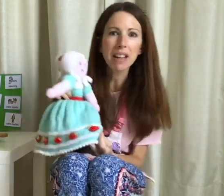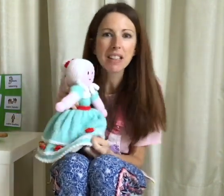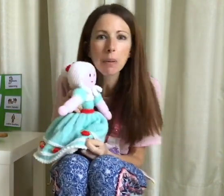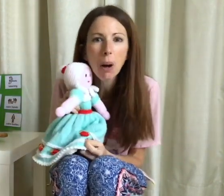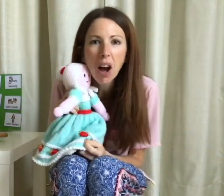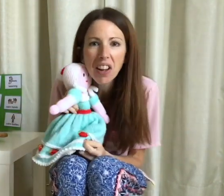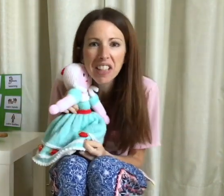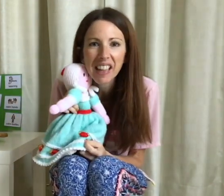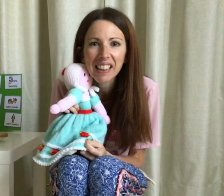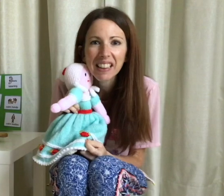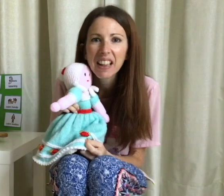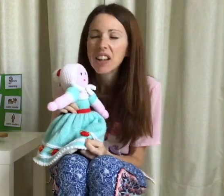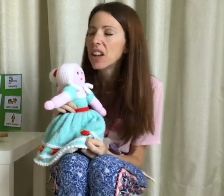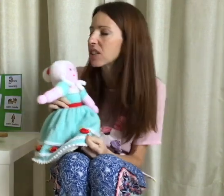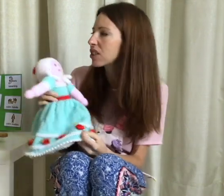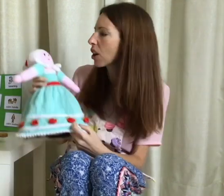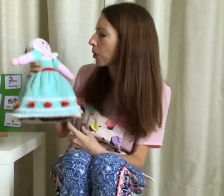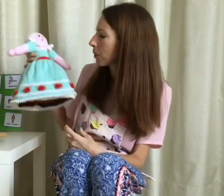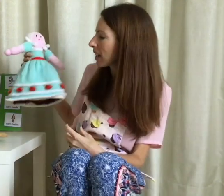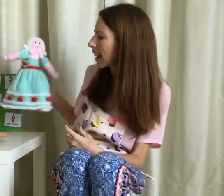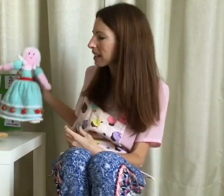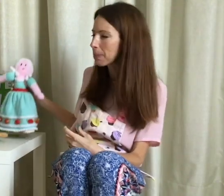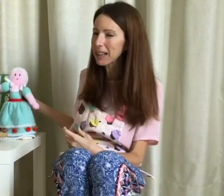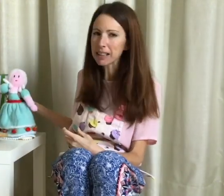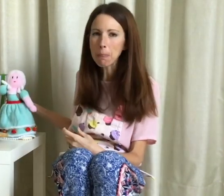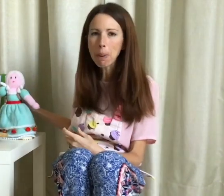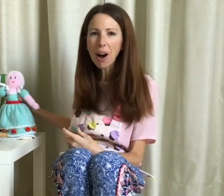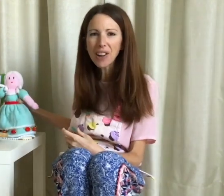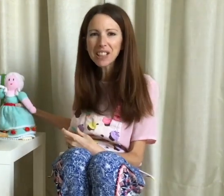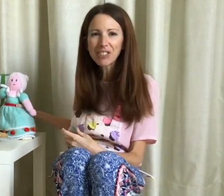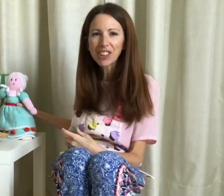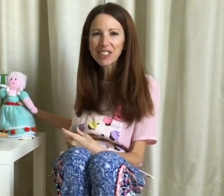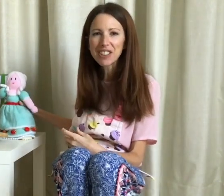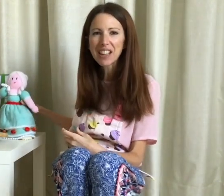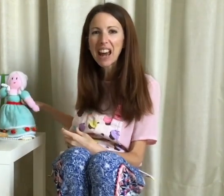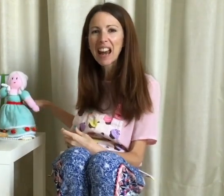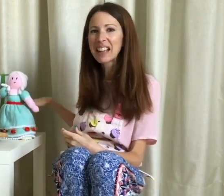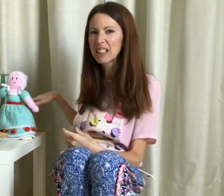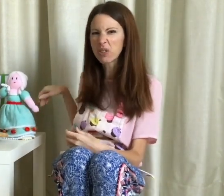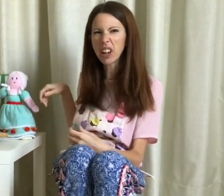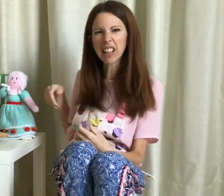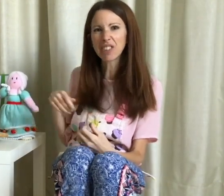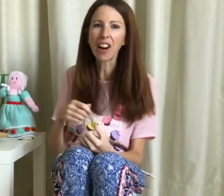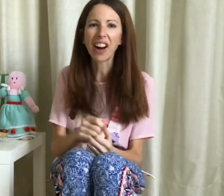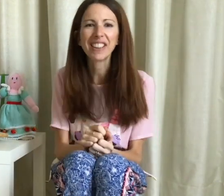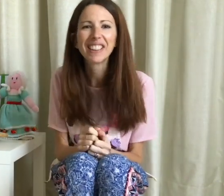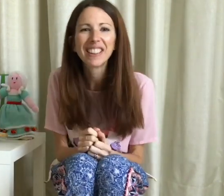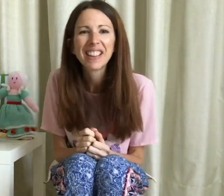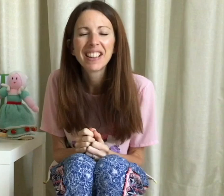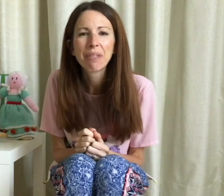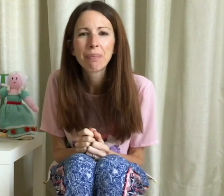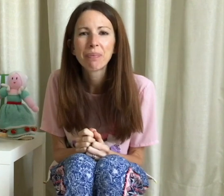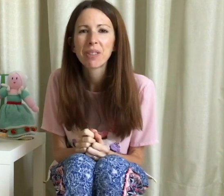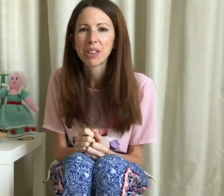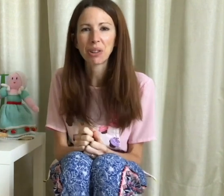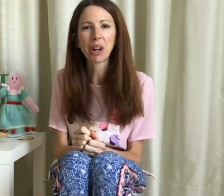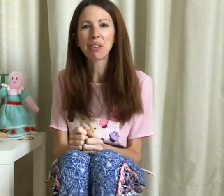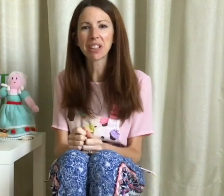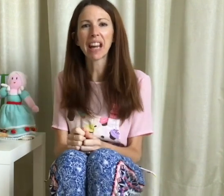to the party. So let's make some party food today. It's really fun. So you're going to